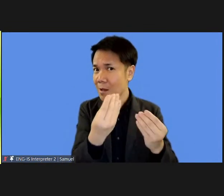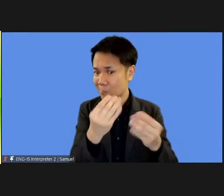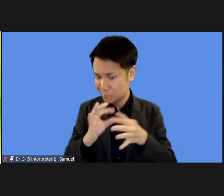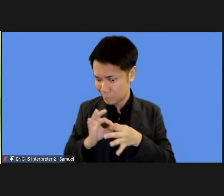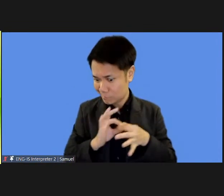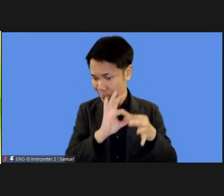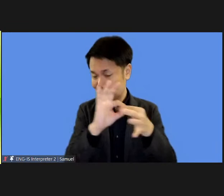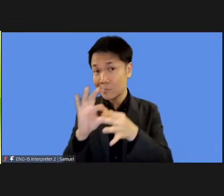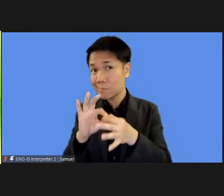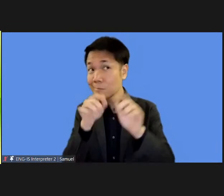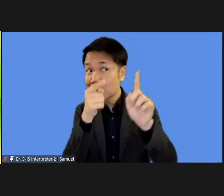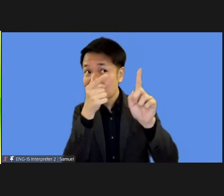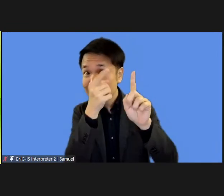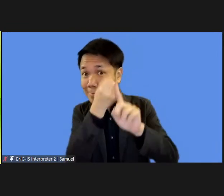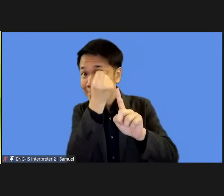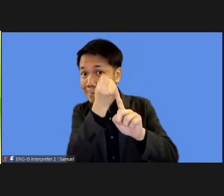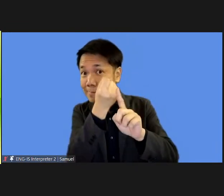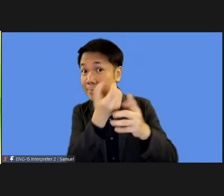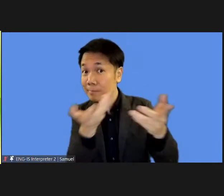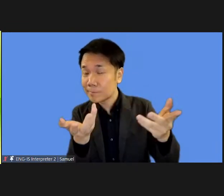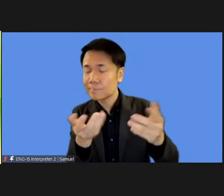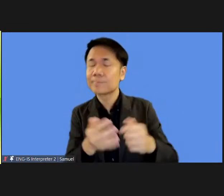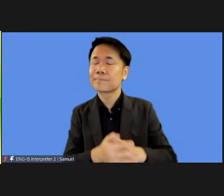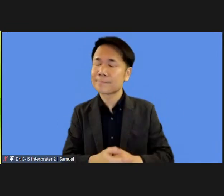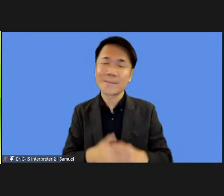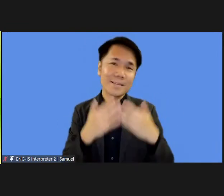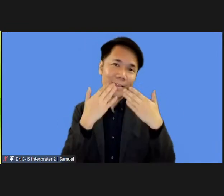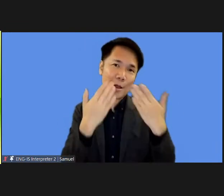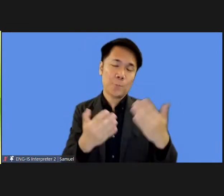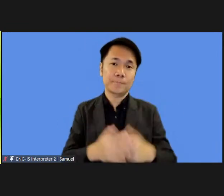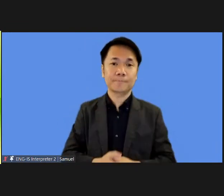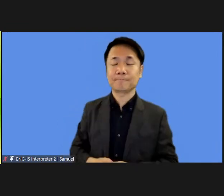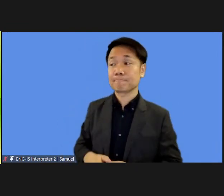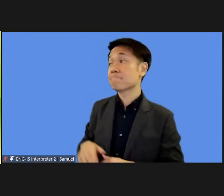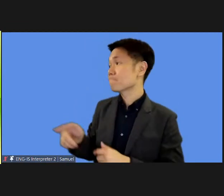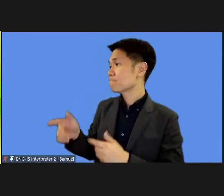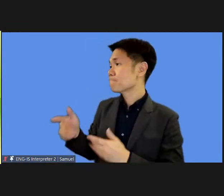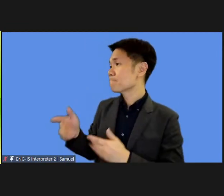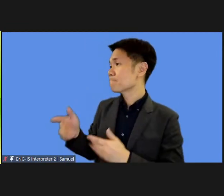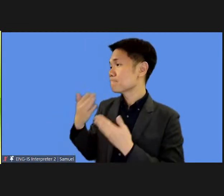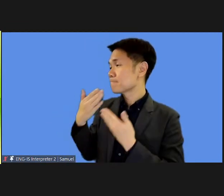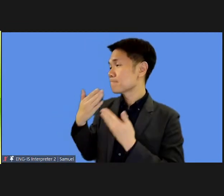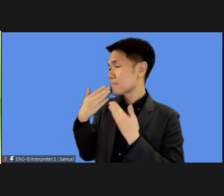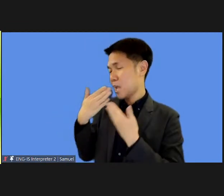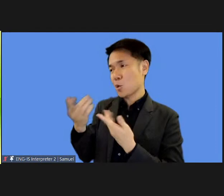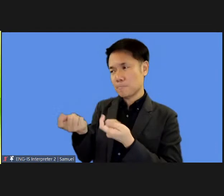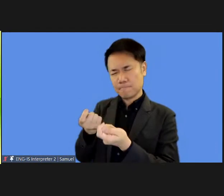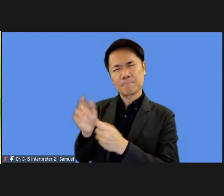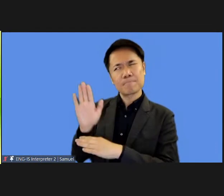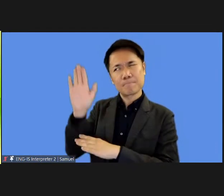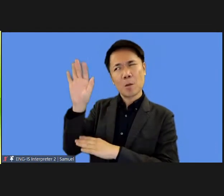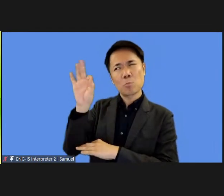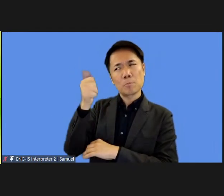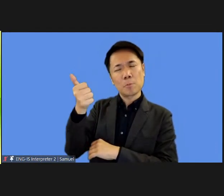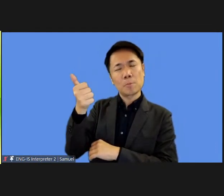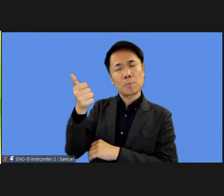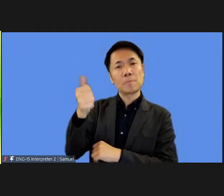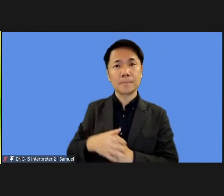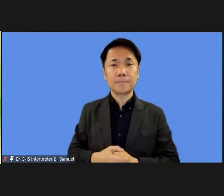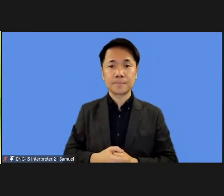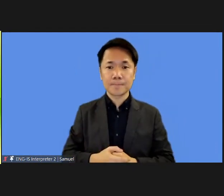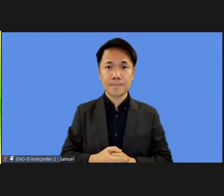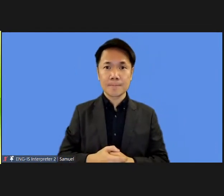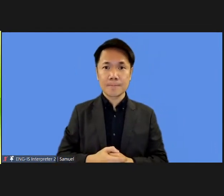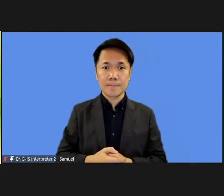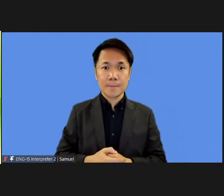Thank you very much. I will make a very quick comment on that because it's extremely pertinent. And I would like to remind everyone that